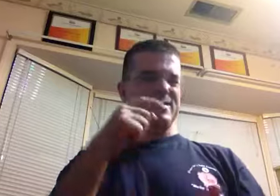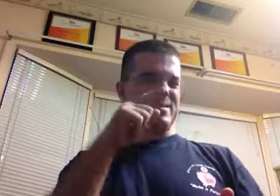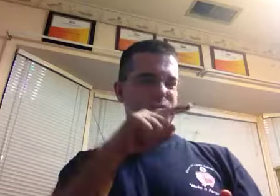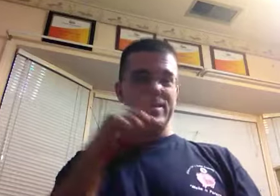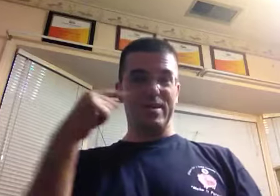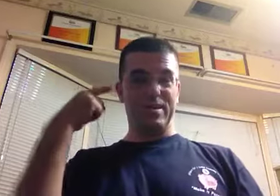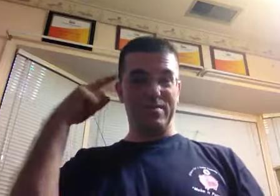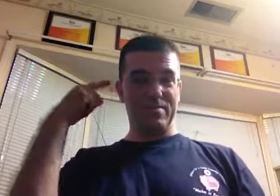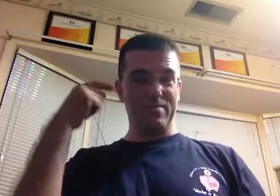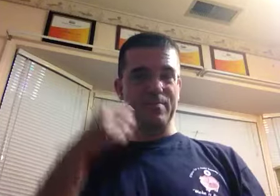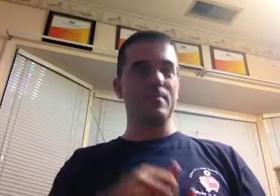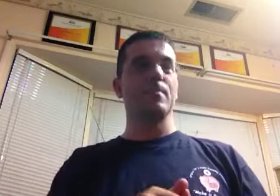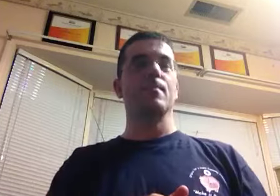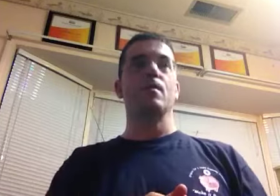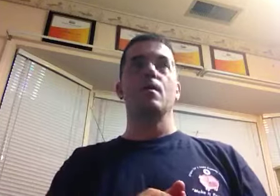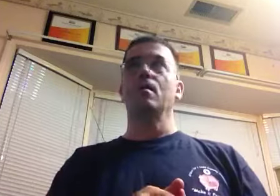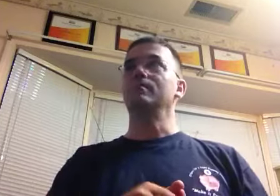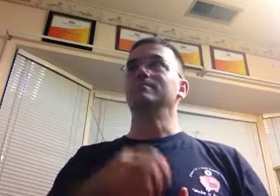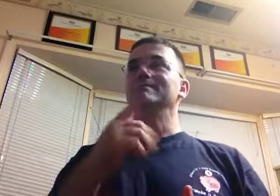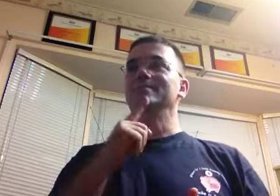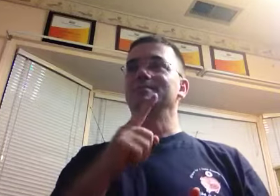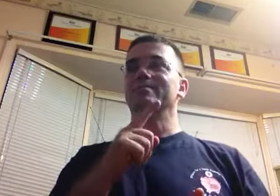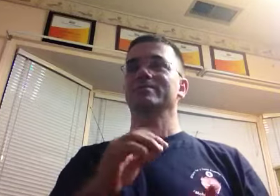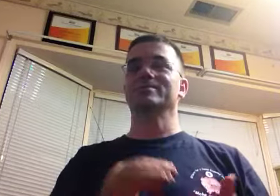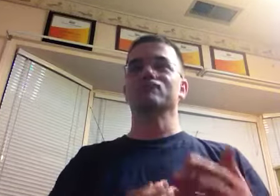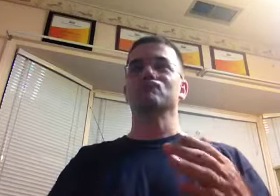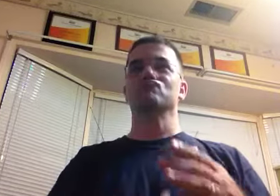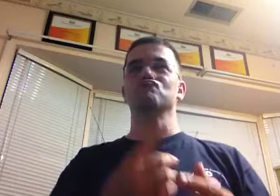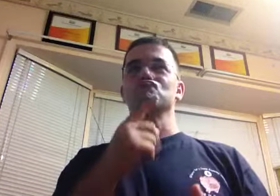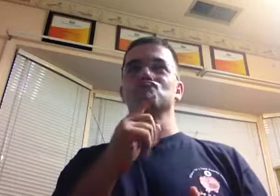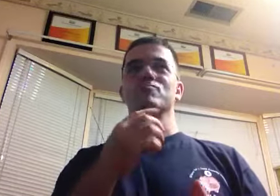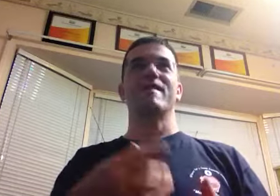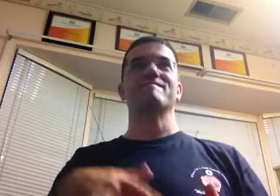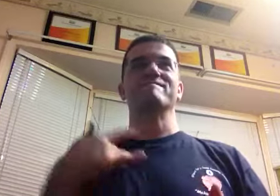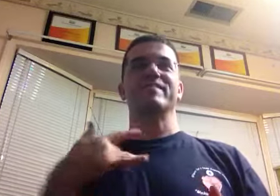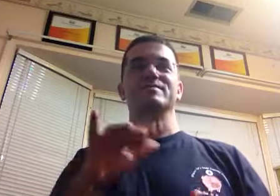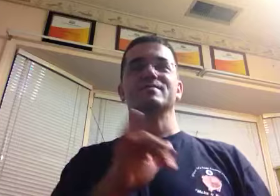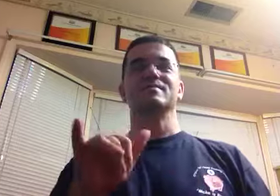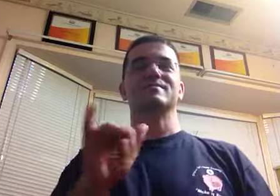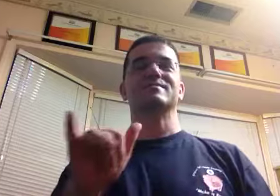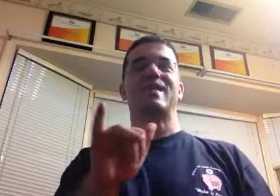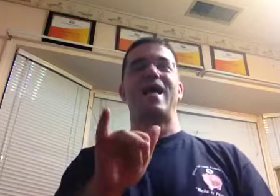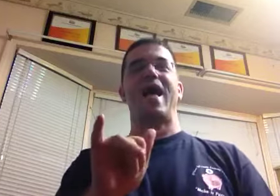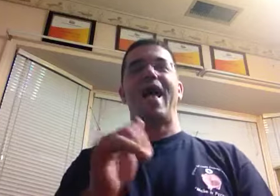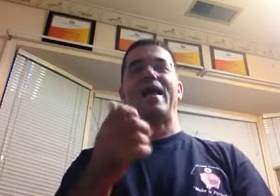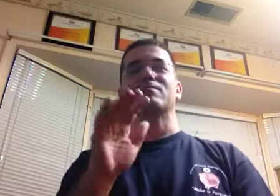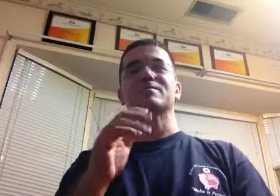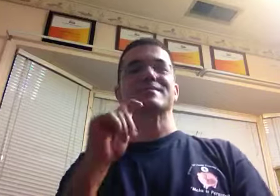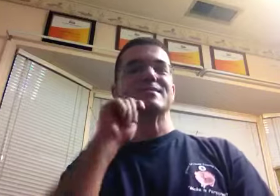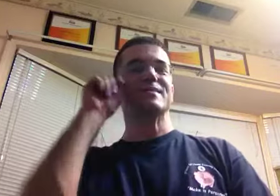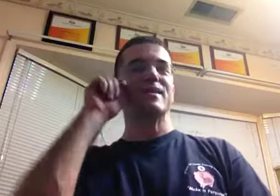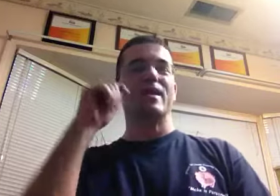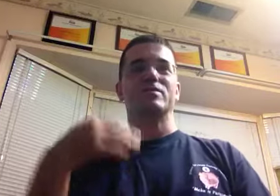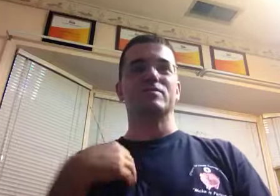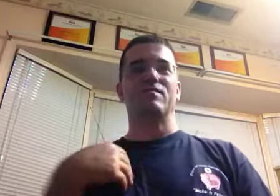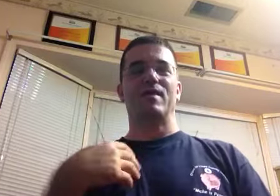As he puts it, she never really grew up past the teenage stage. They were married 22 years, and he felt like he had 3 children, not 2.